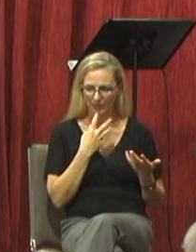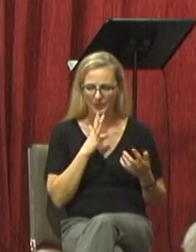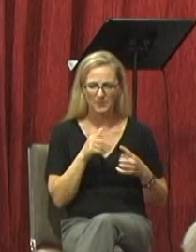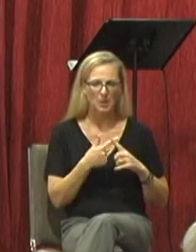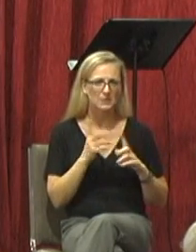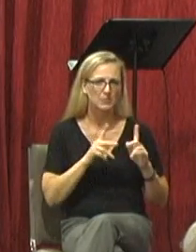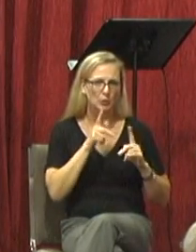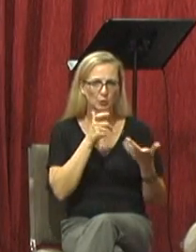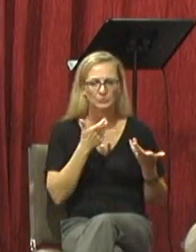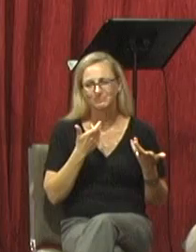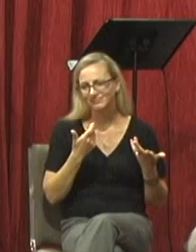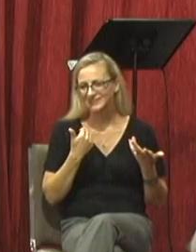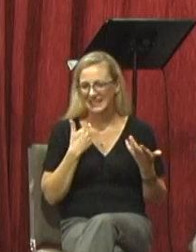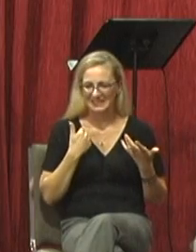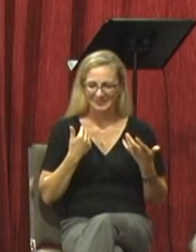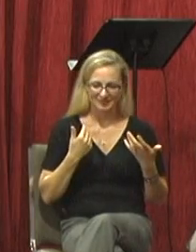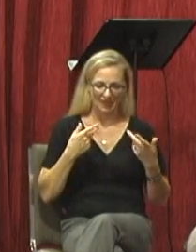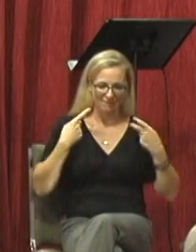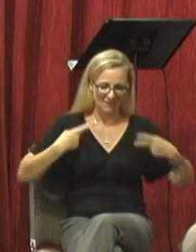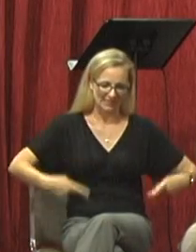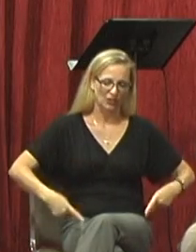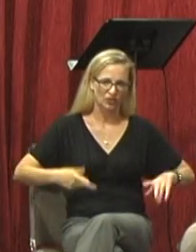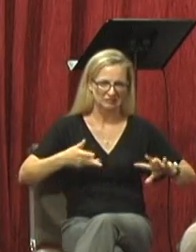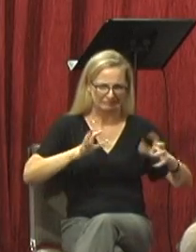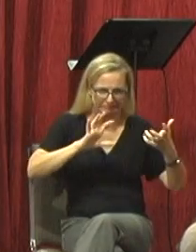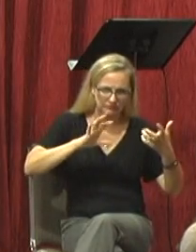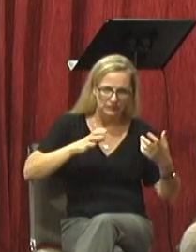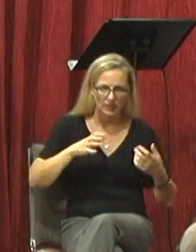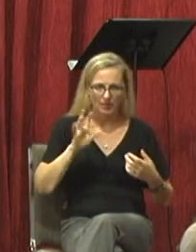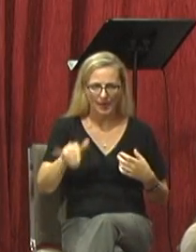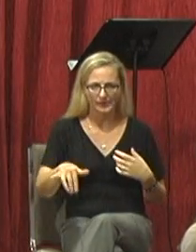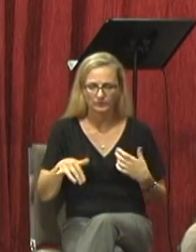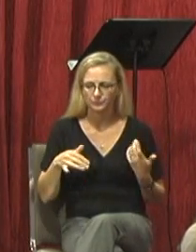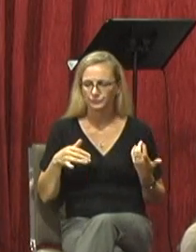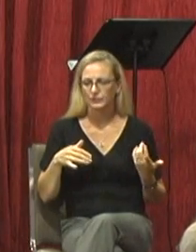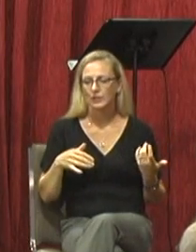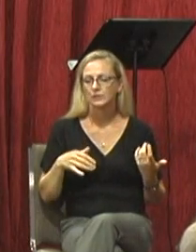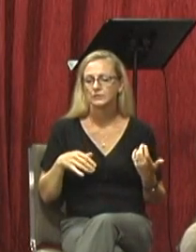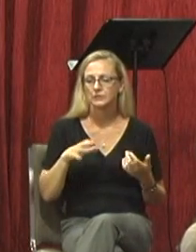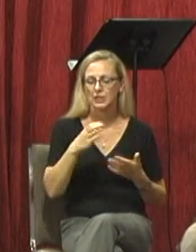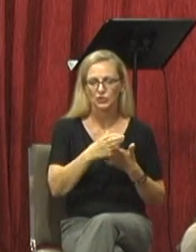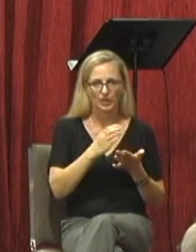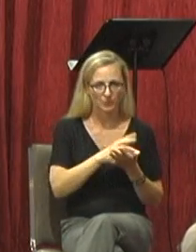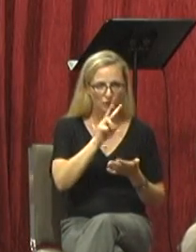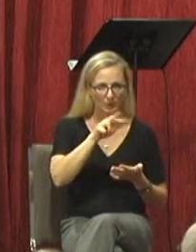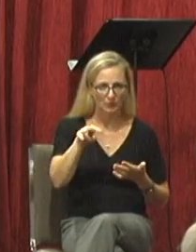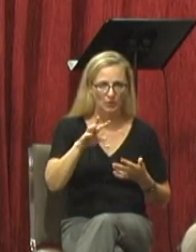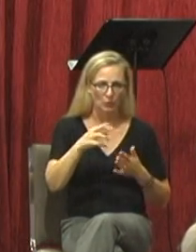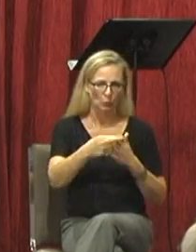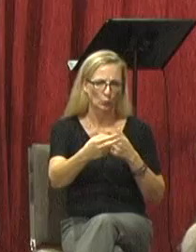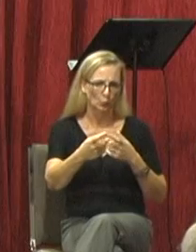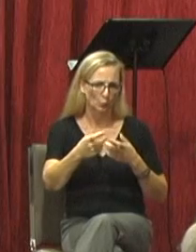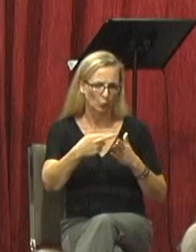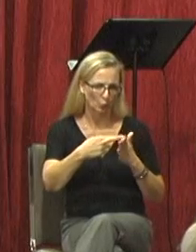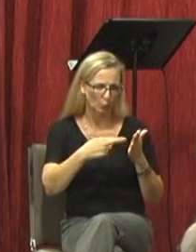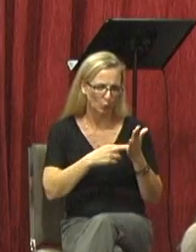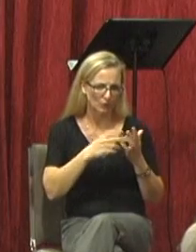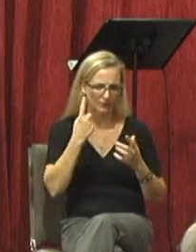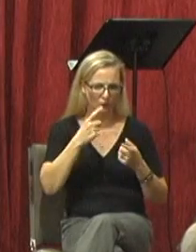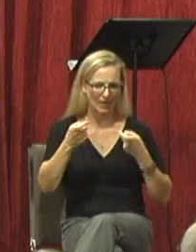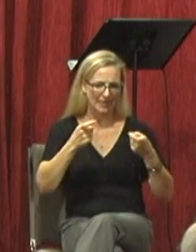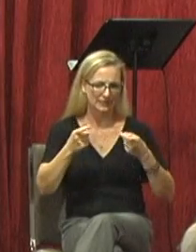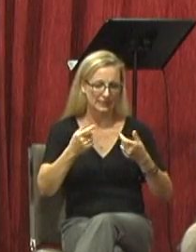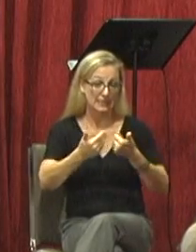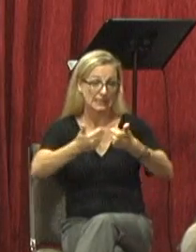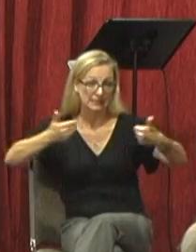disfigured in their body. And then in chapter 22, there's rules for handling the consecrated things.